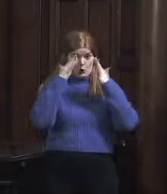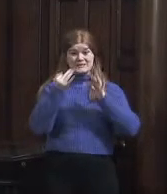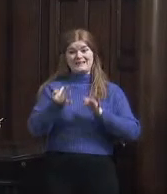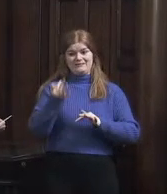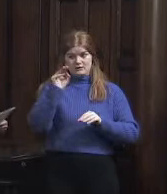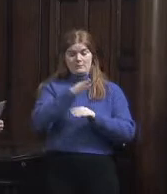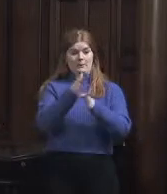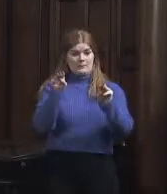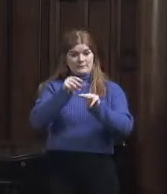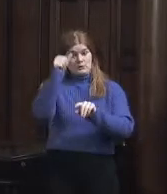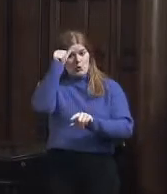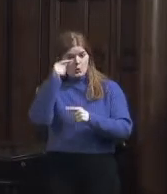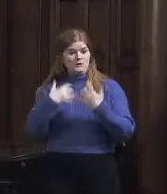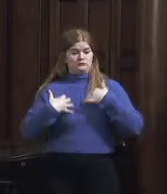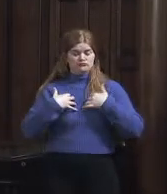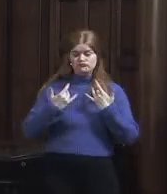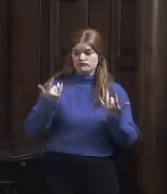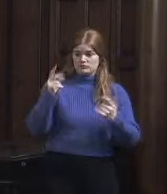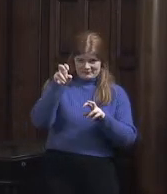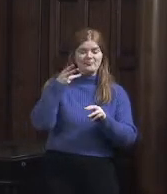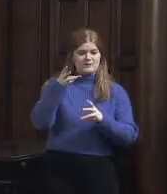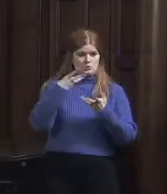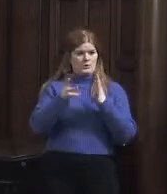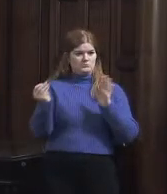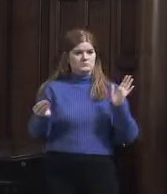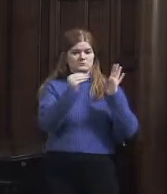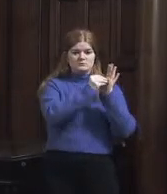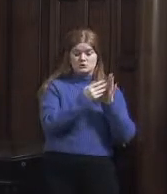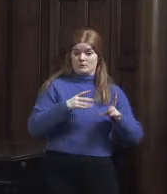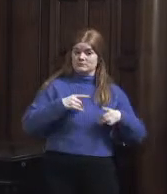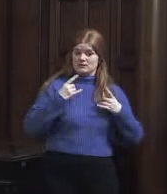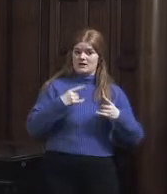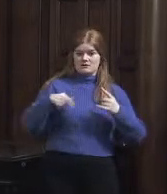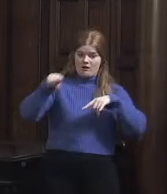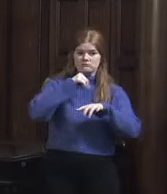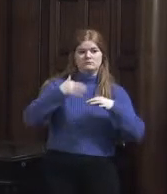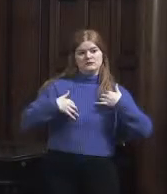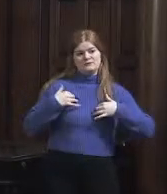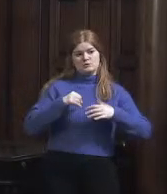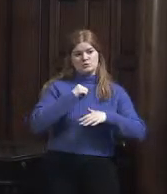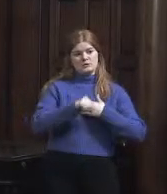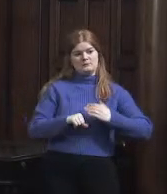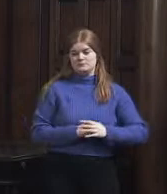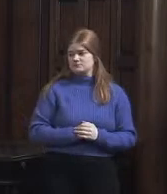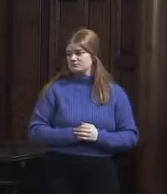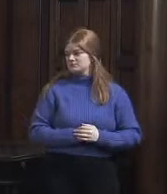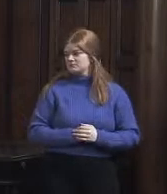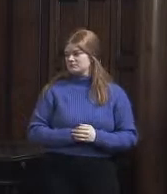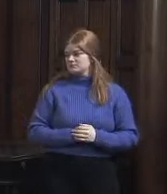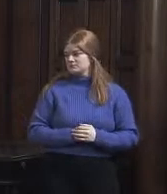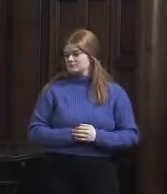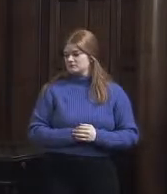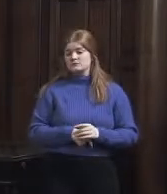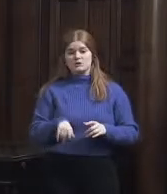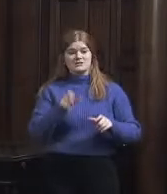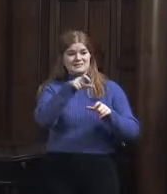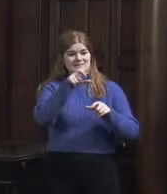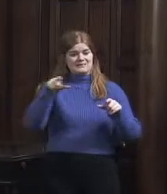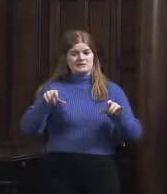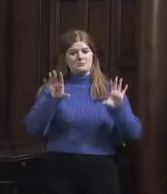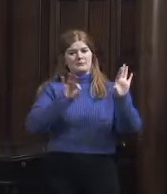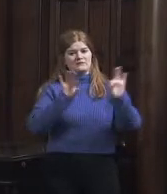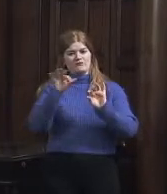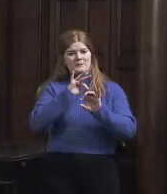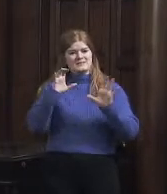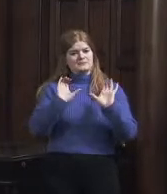know and are interested in something, that's generally when it will come about, and so I'm delighted that there's such interest in today. The citizens in this assembly were chosen